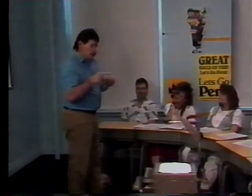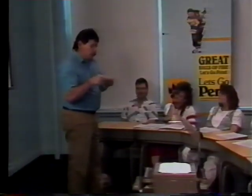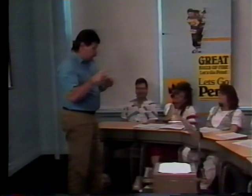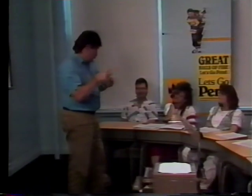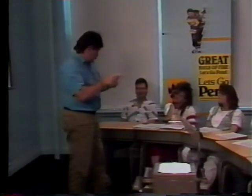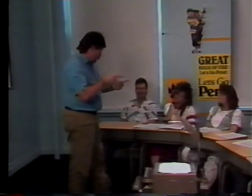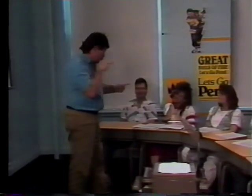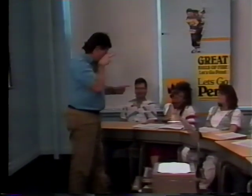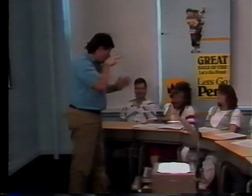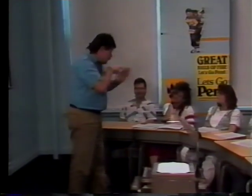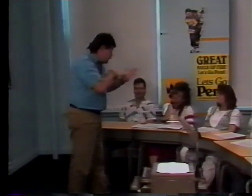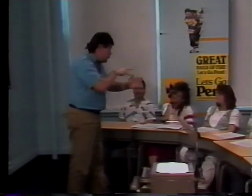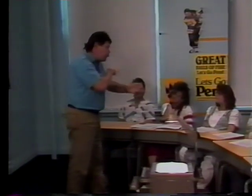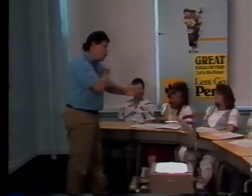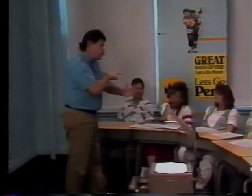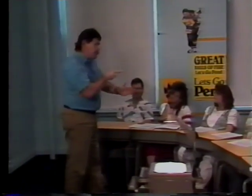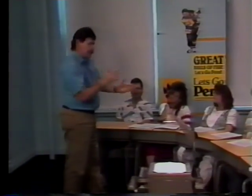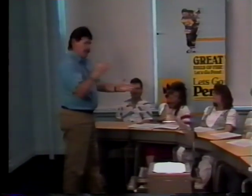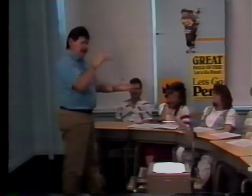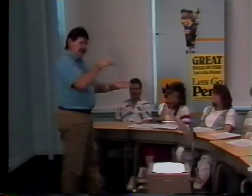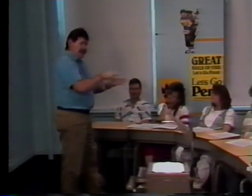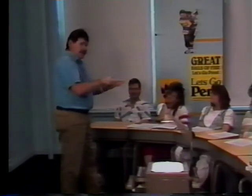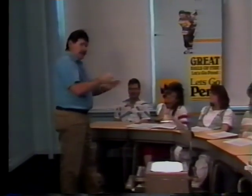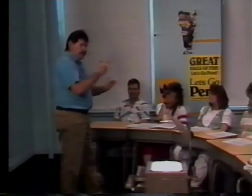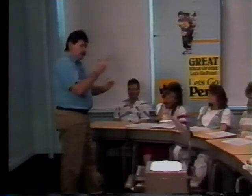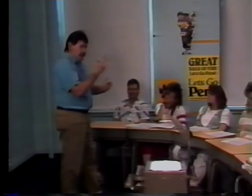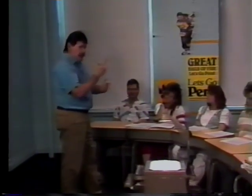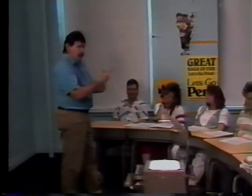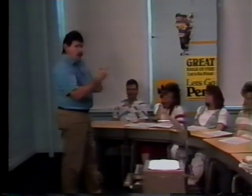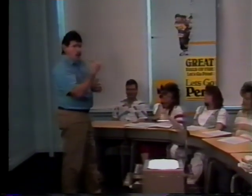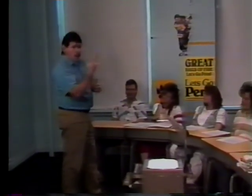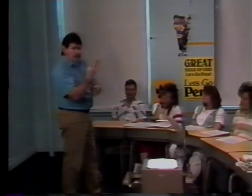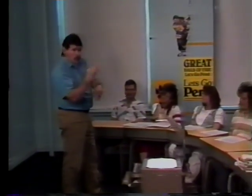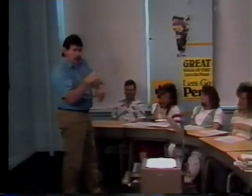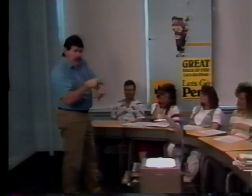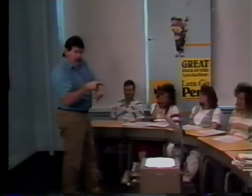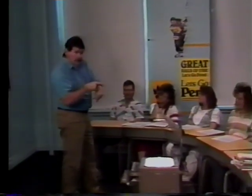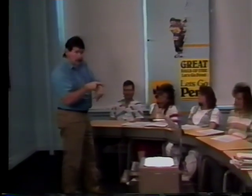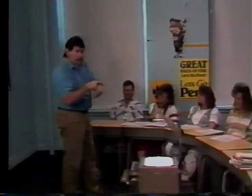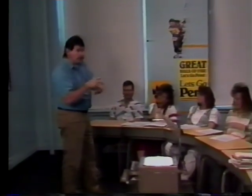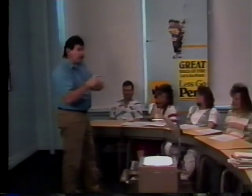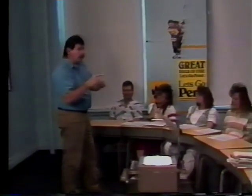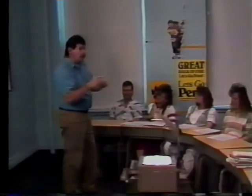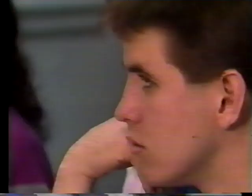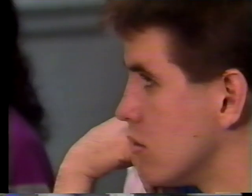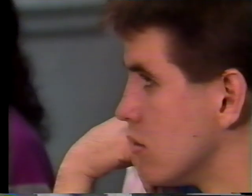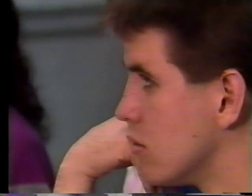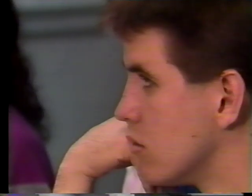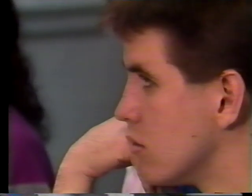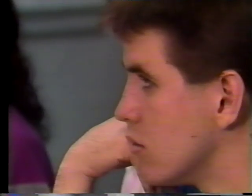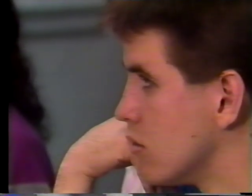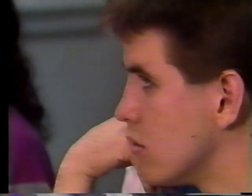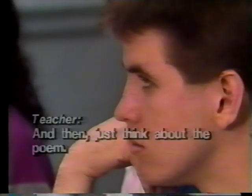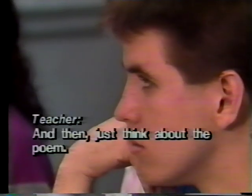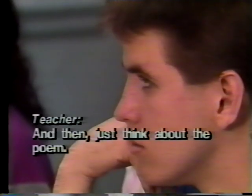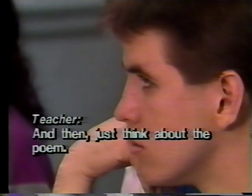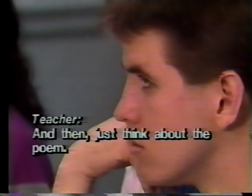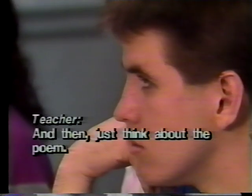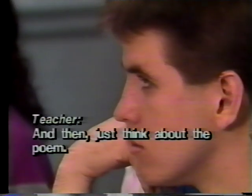to read the poem again, maybe 3 or 4 times. Okay? And then